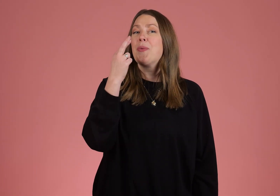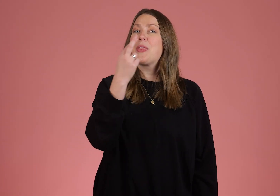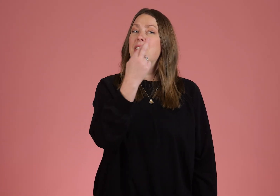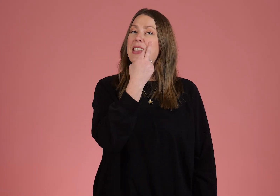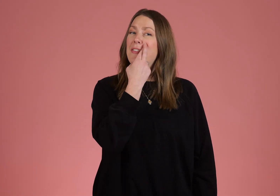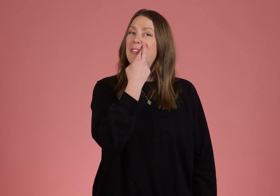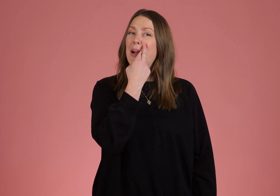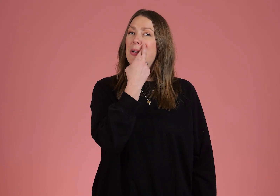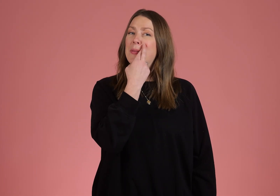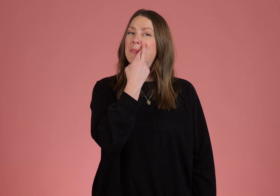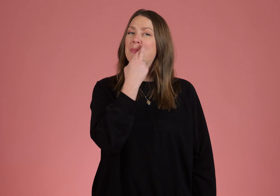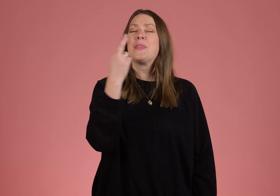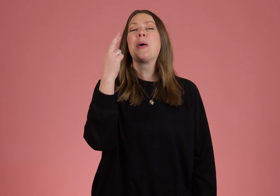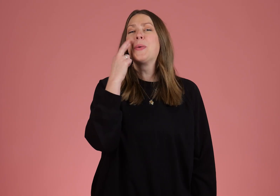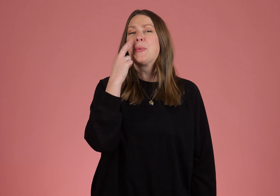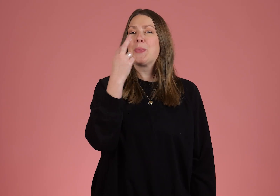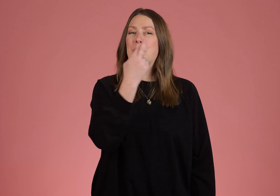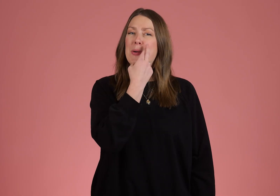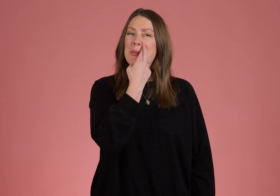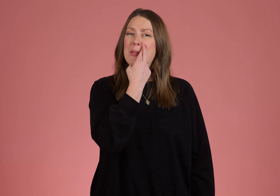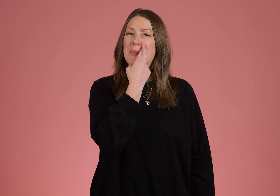with the sign flower. Rose.